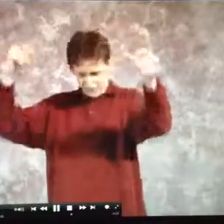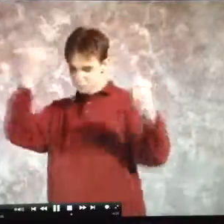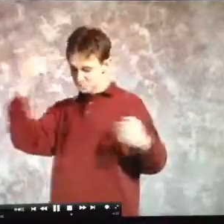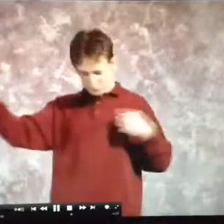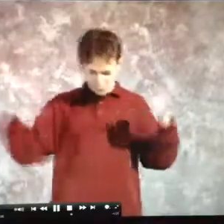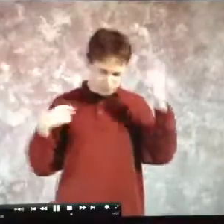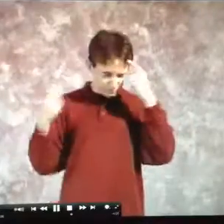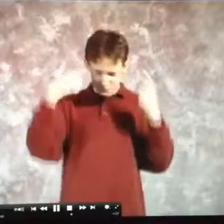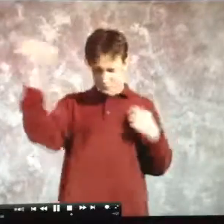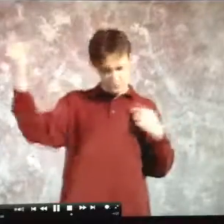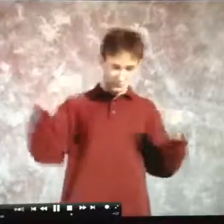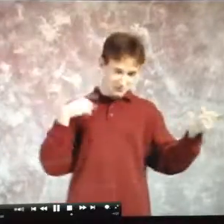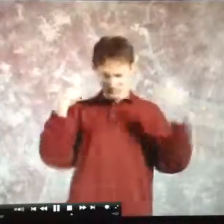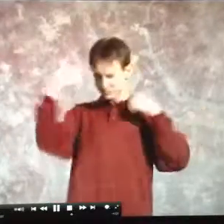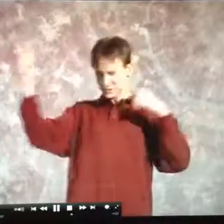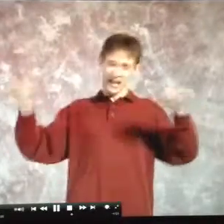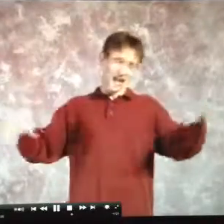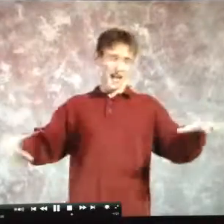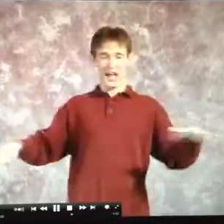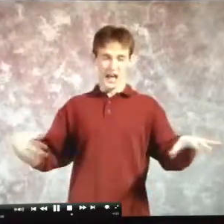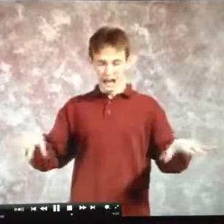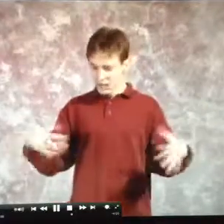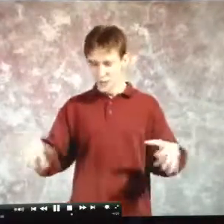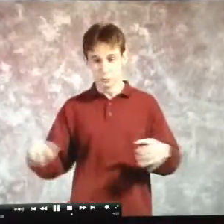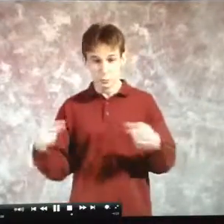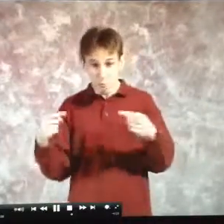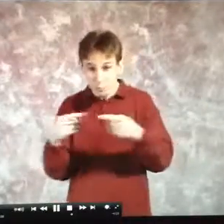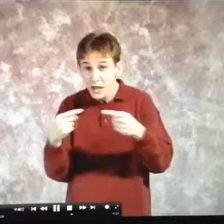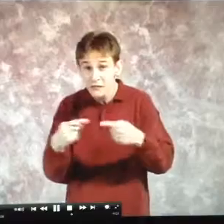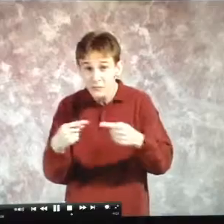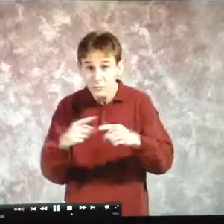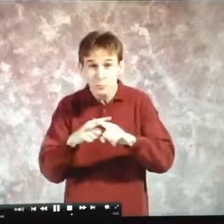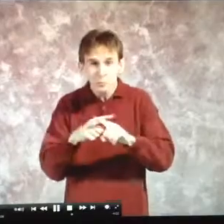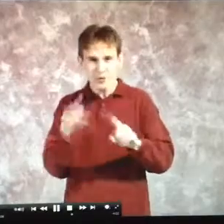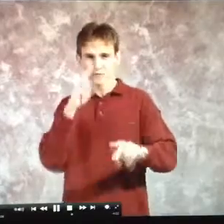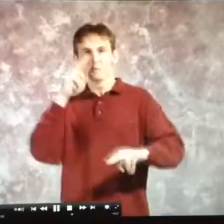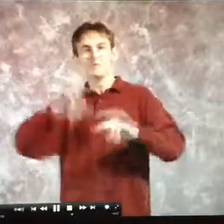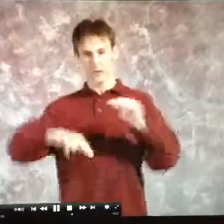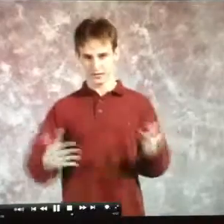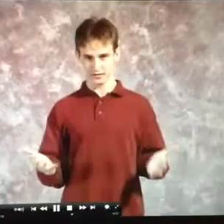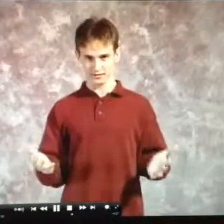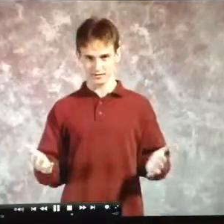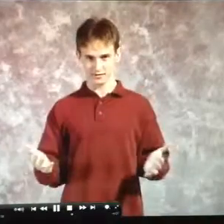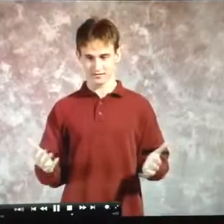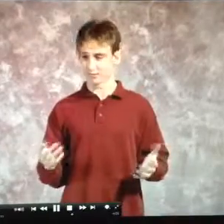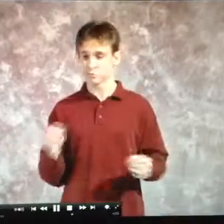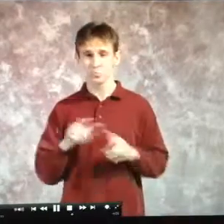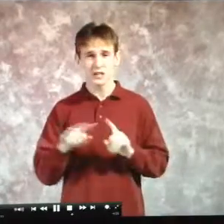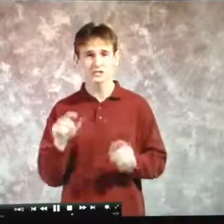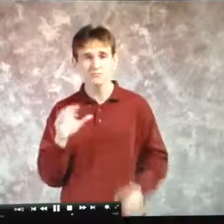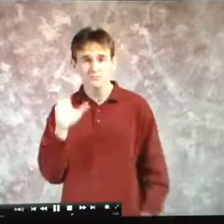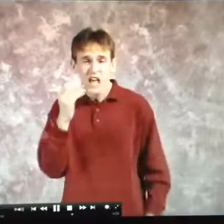And so we opened up the windows, and the hail was hitting us. It was painful, but it was really fun.